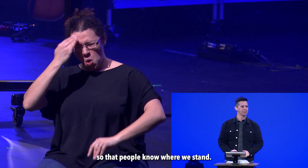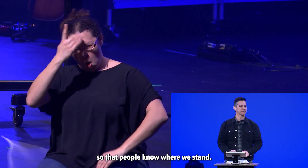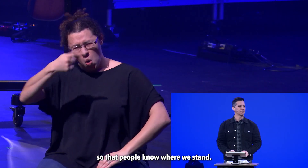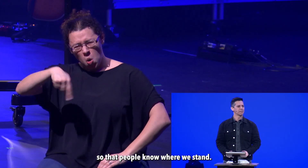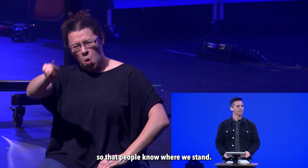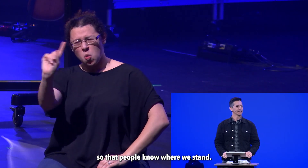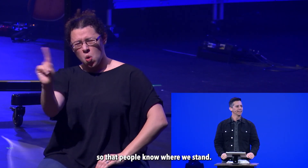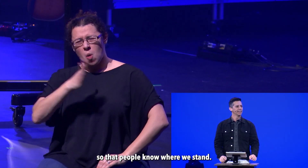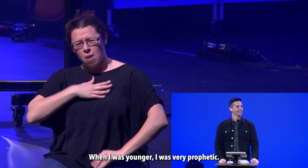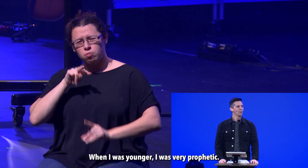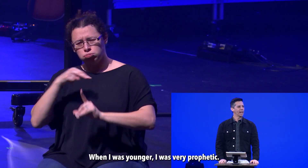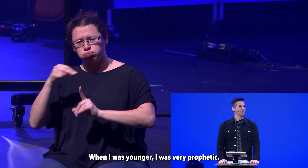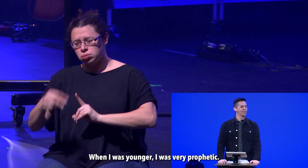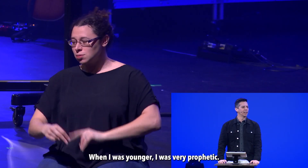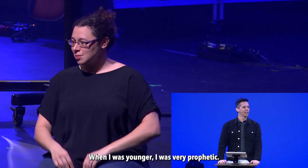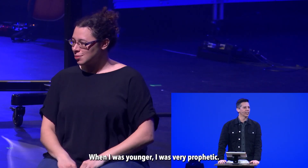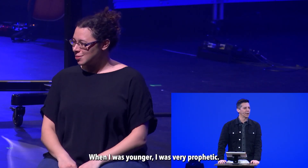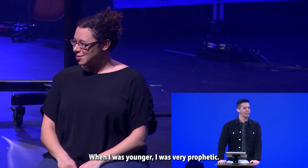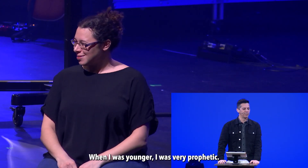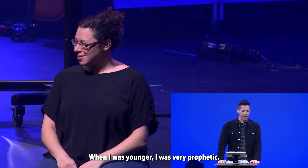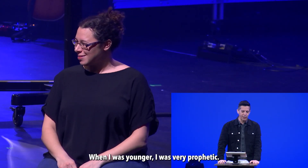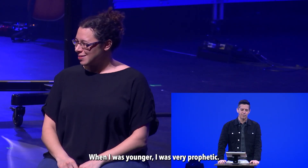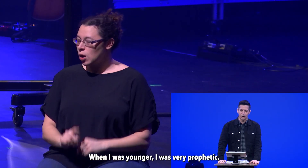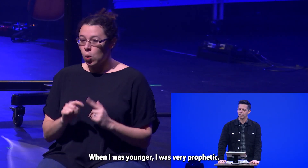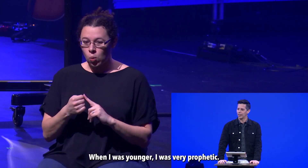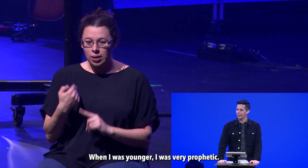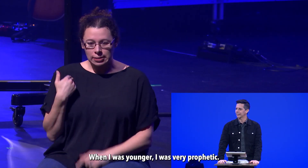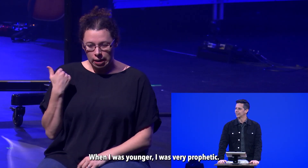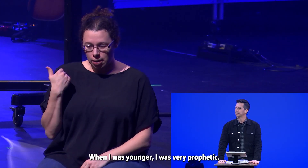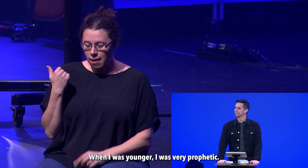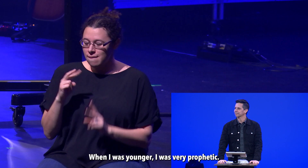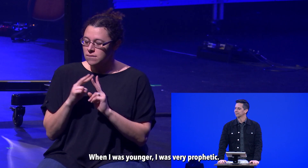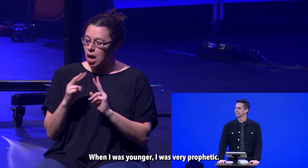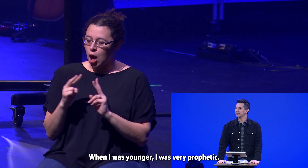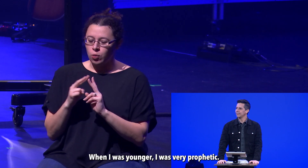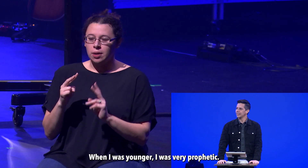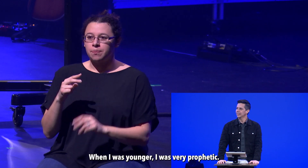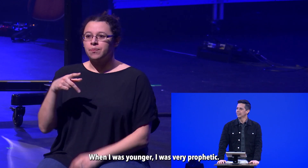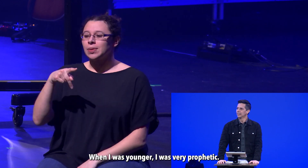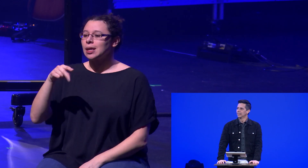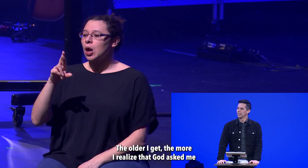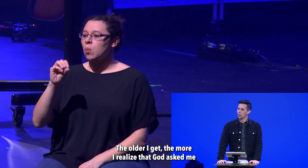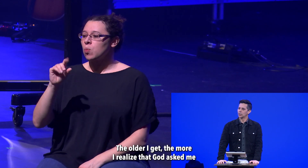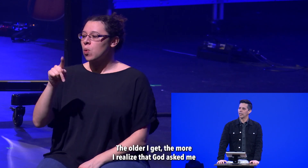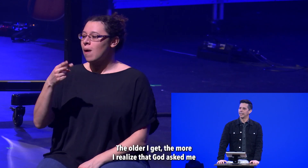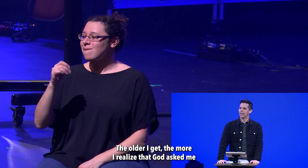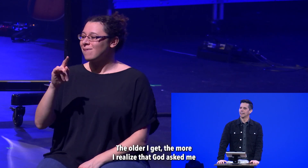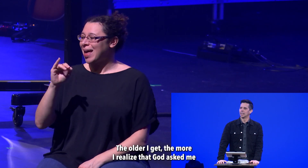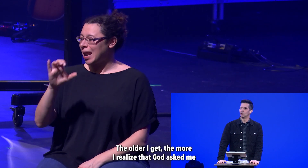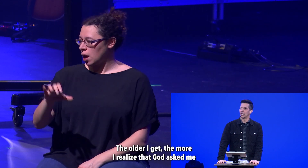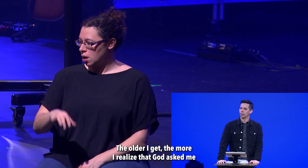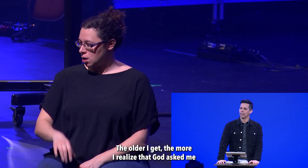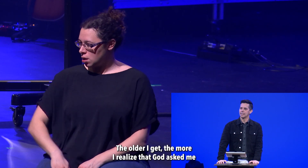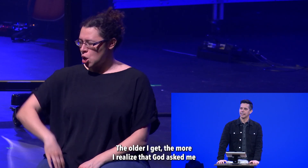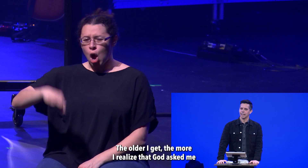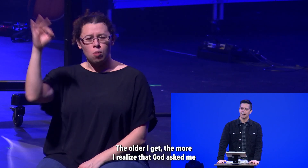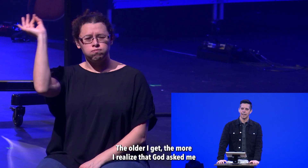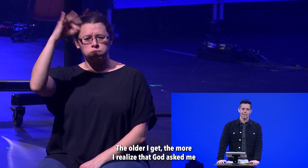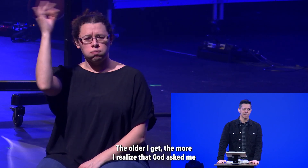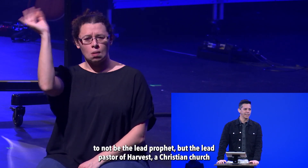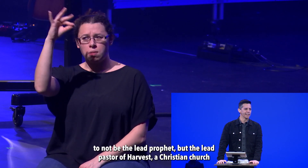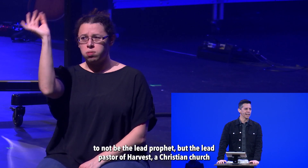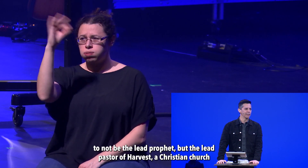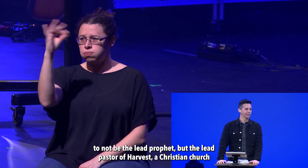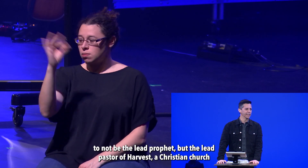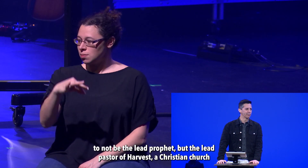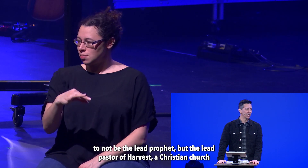stand. When I was younger, I was very prophetic. The older I get, the more I realize that God